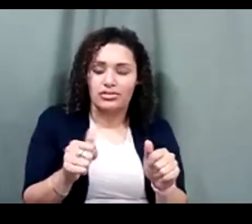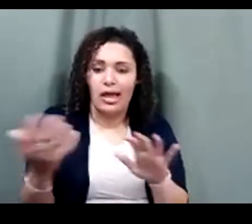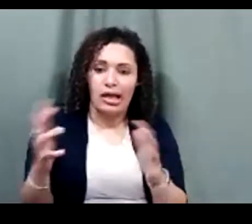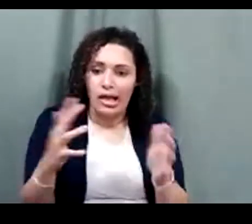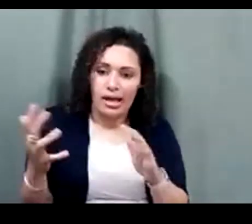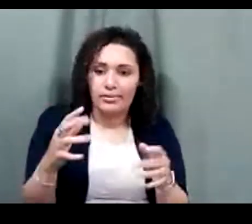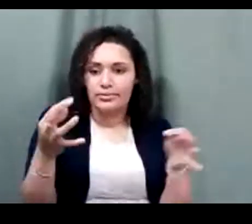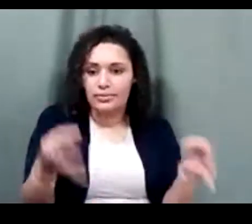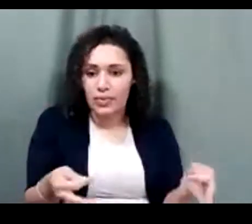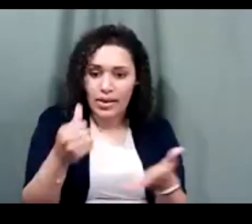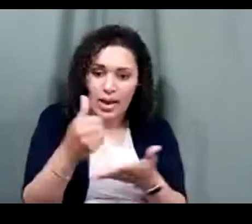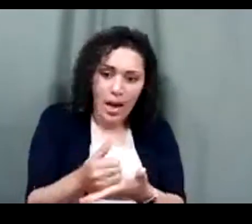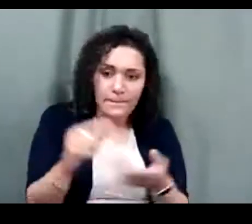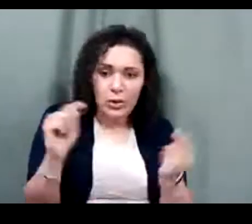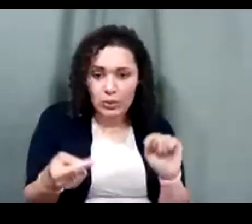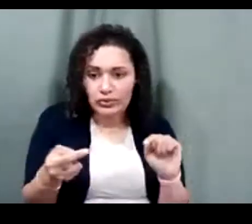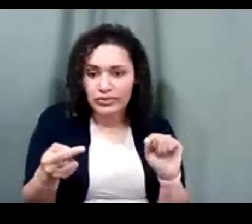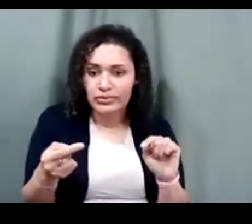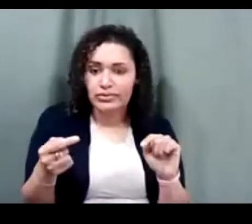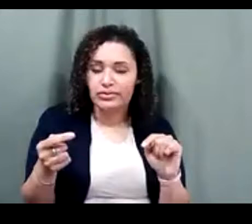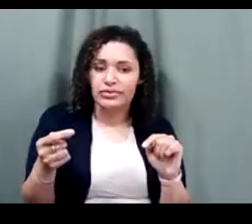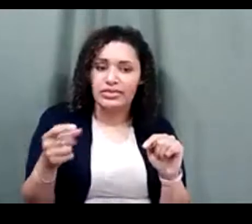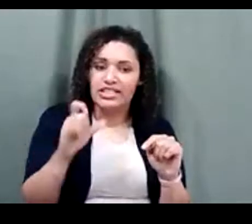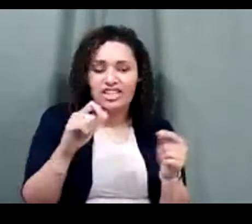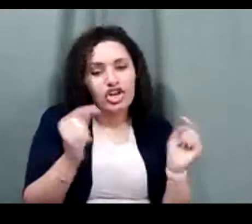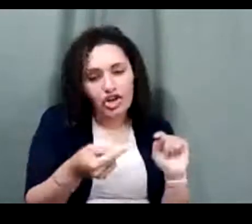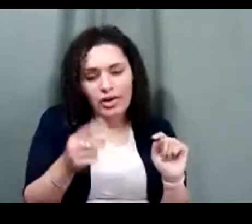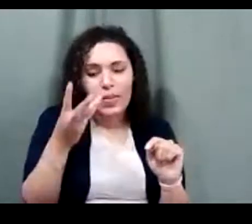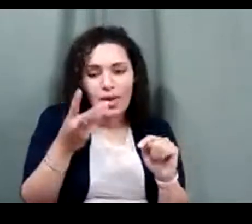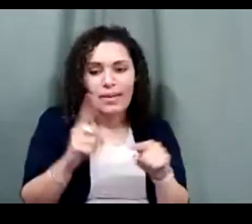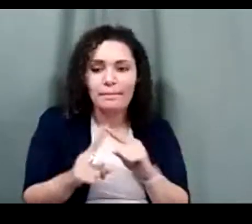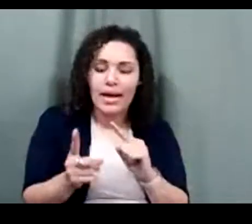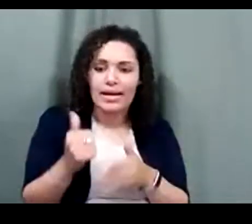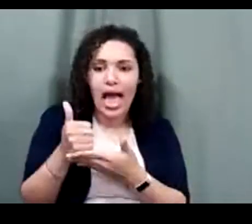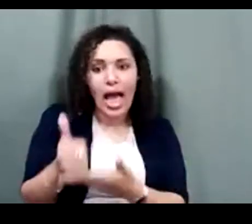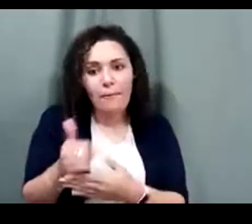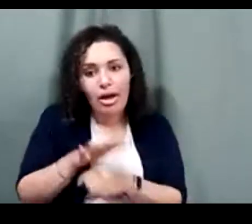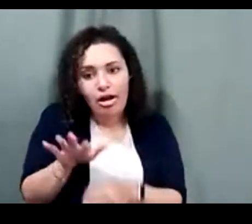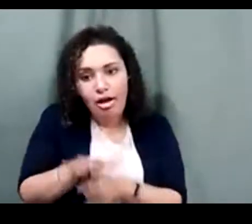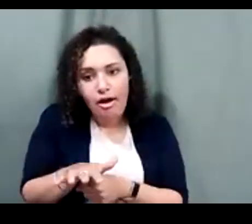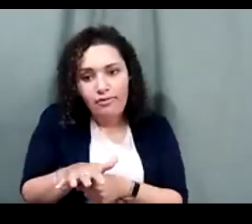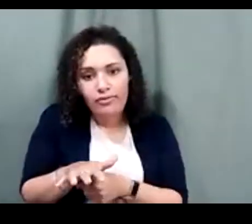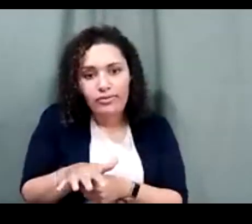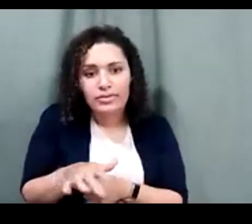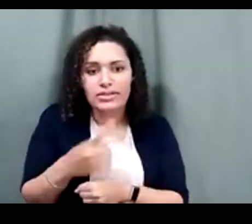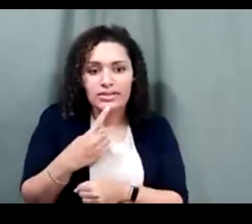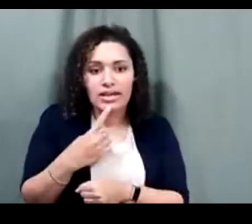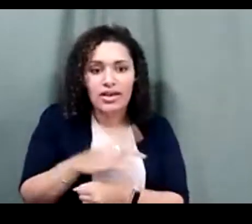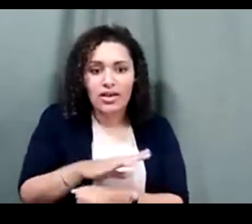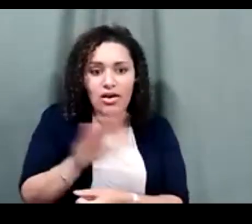really helps or hurts. Well, it doesn't hurt the wine, but does it really help enough to say, yeah, do we want to spend all